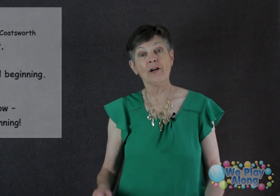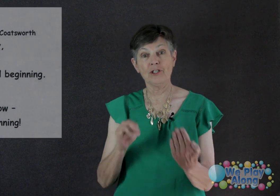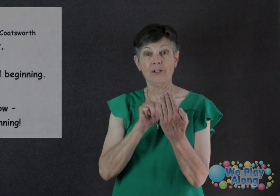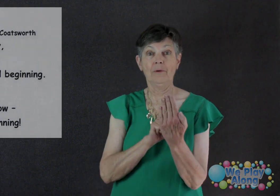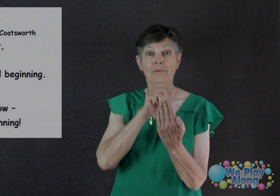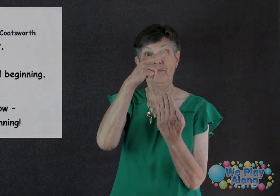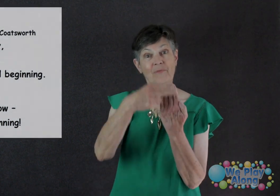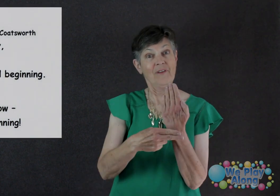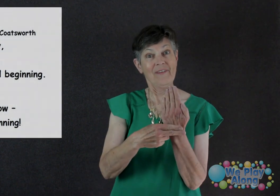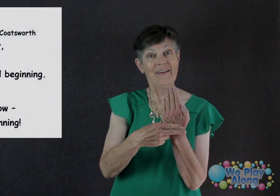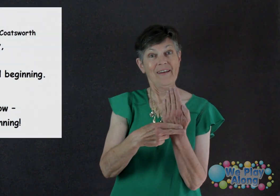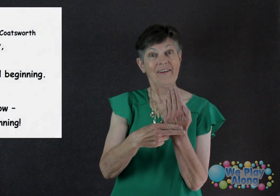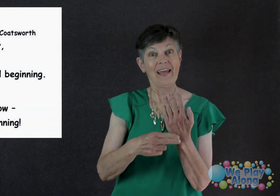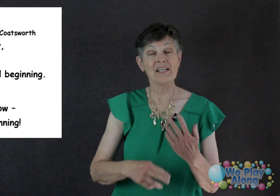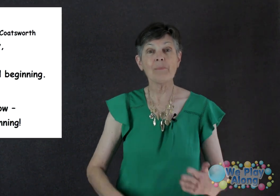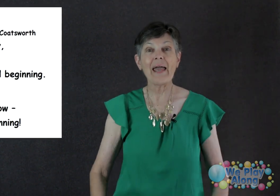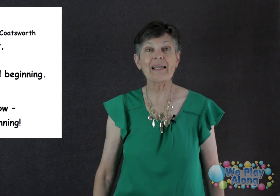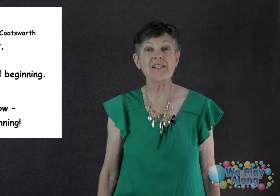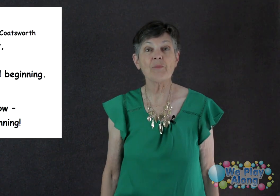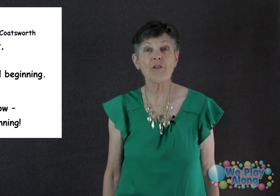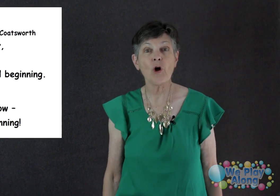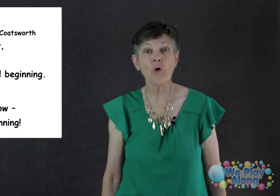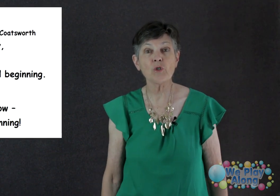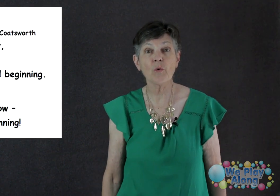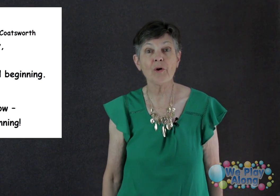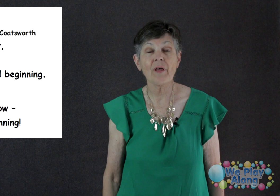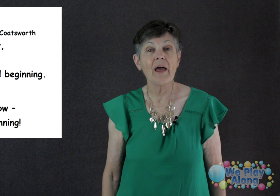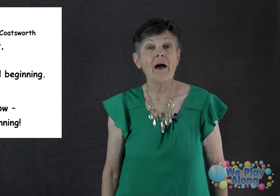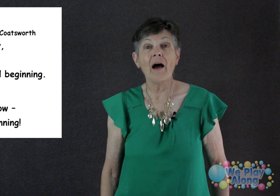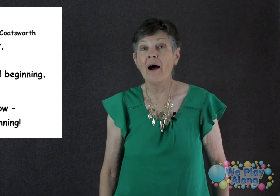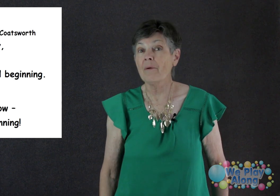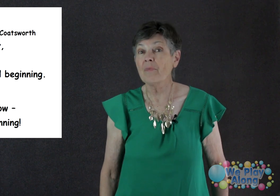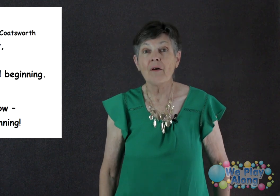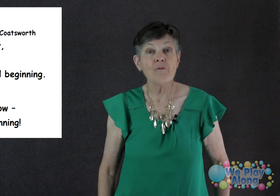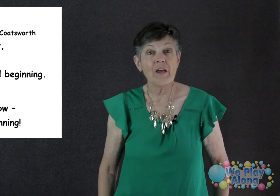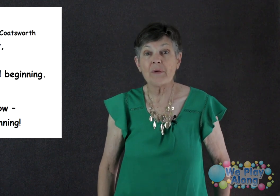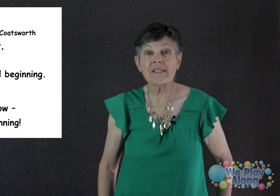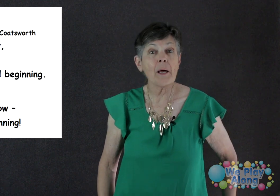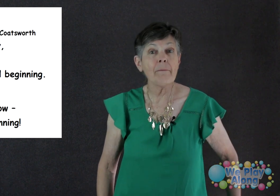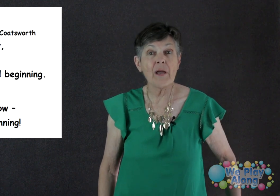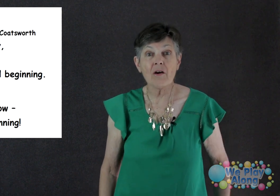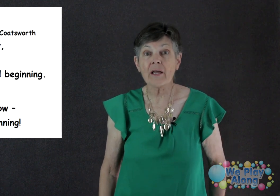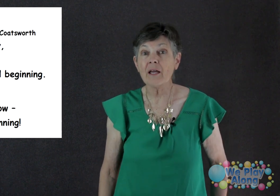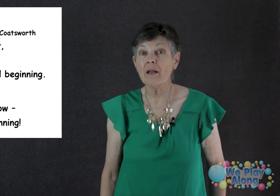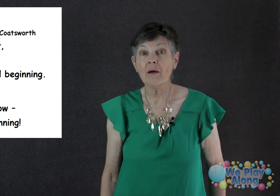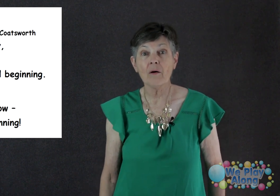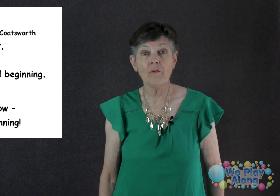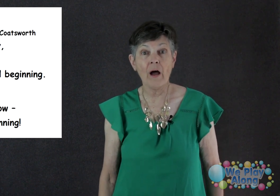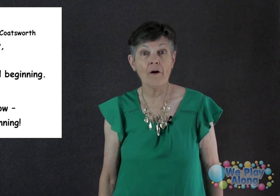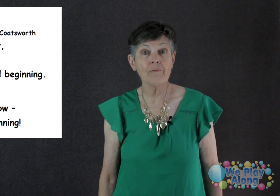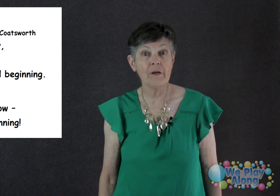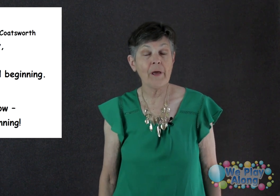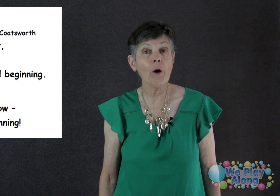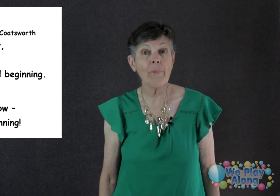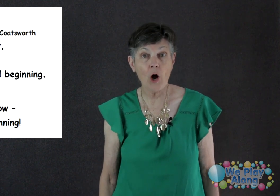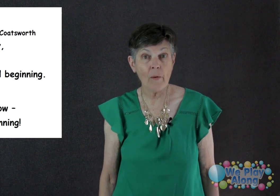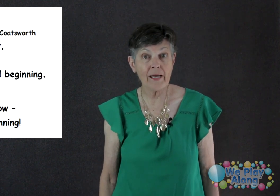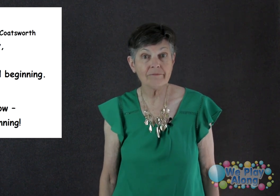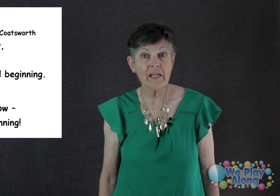March. Okay, and it's by Elizabeth Coatsworth, famous American female poet.